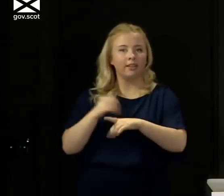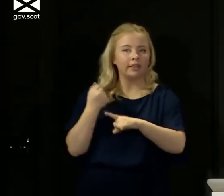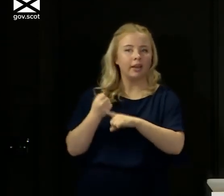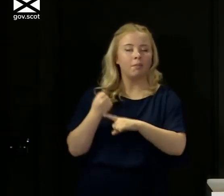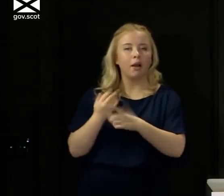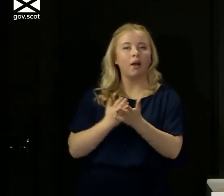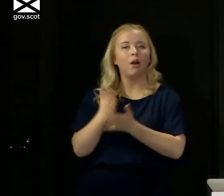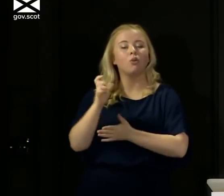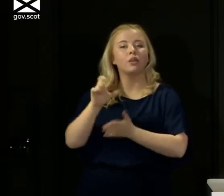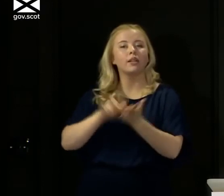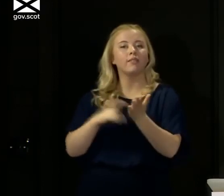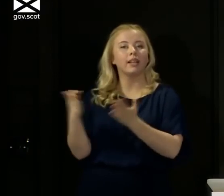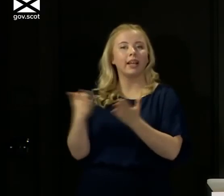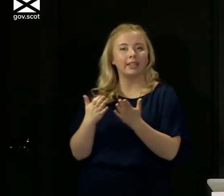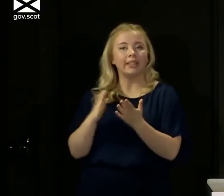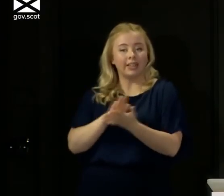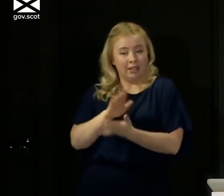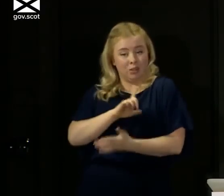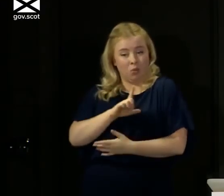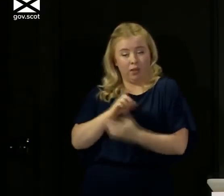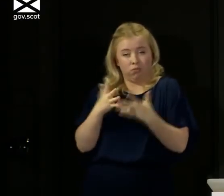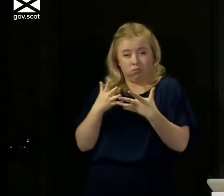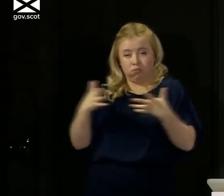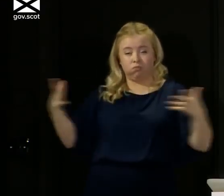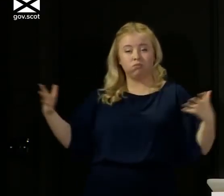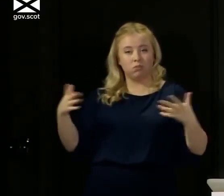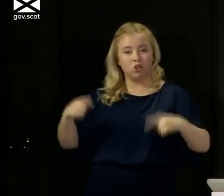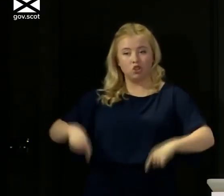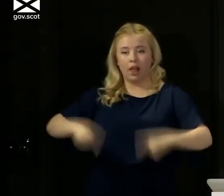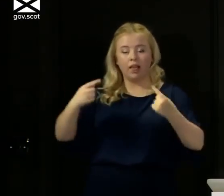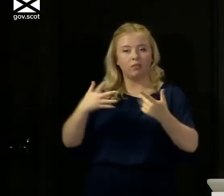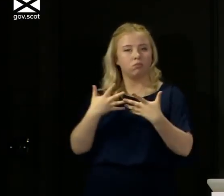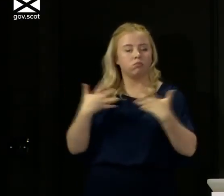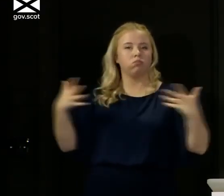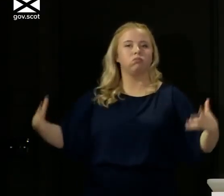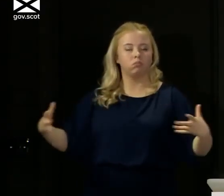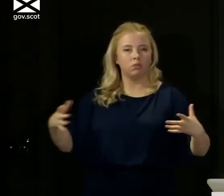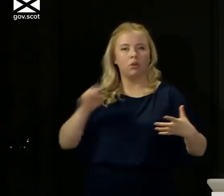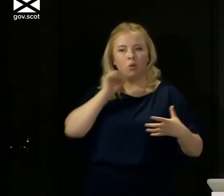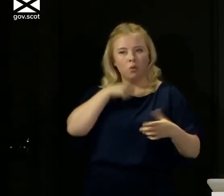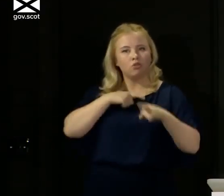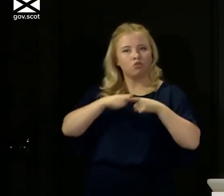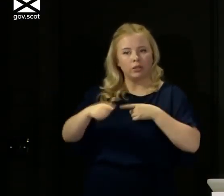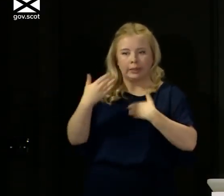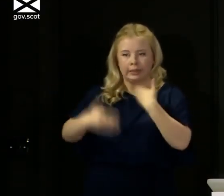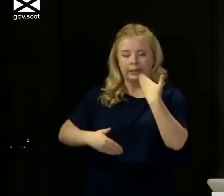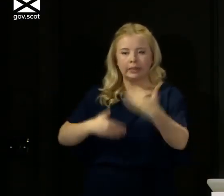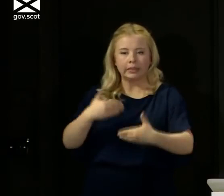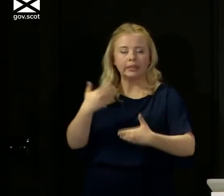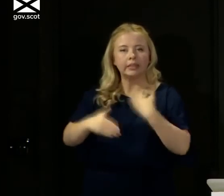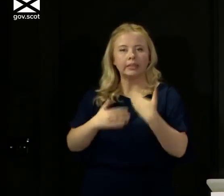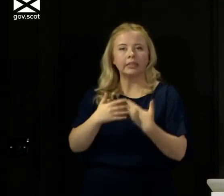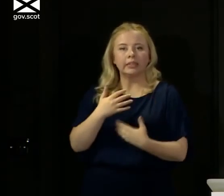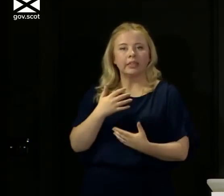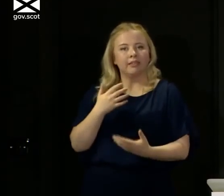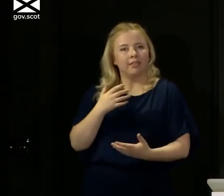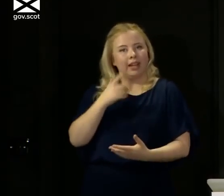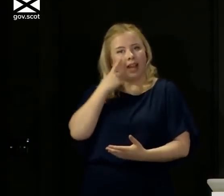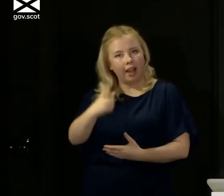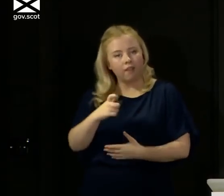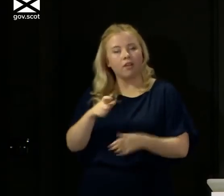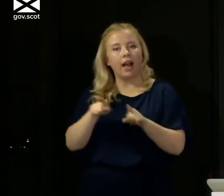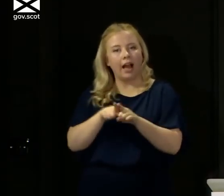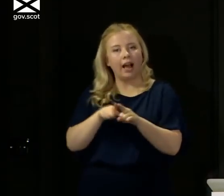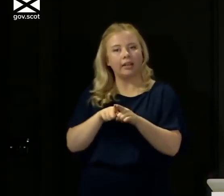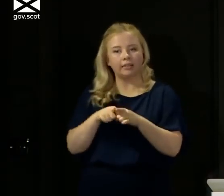And the scale of this challenge is monumental. And we will continue to work through it as carefully and as constructively as we